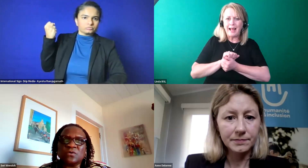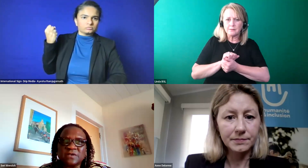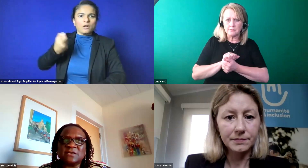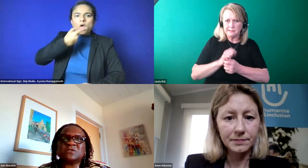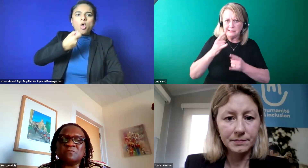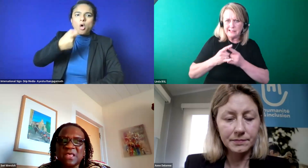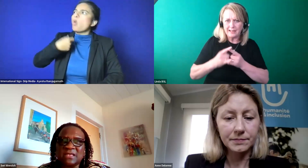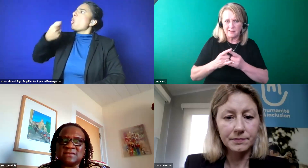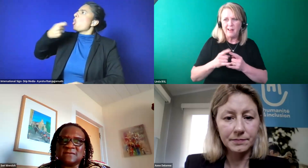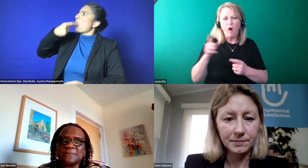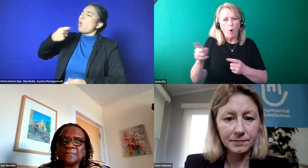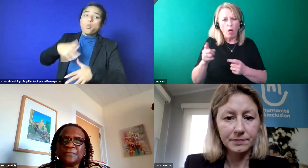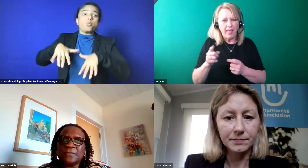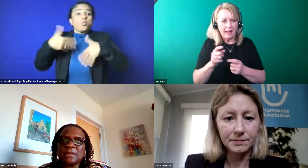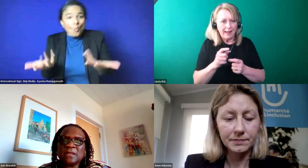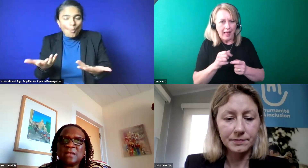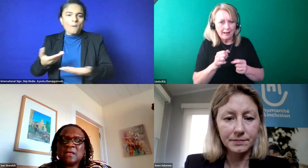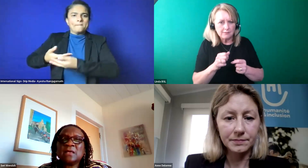interfere with contraceptive methods.